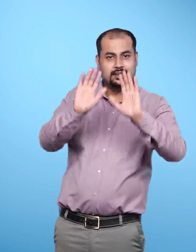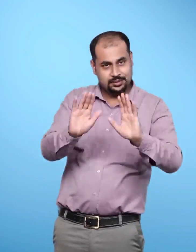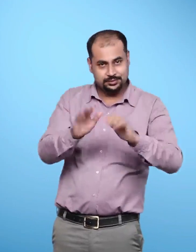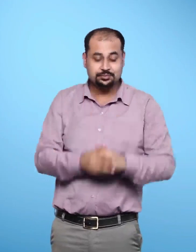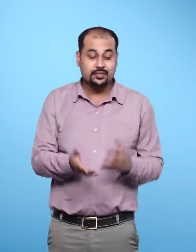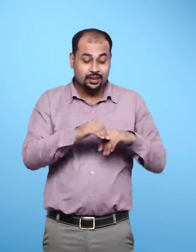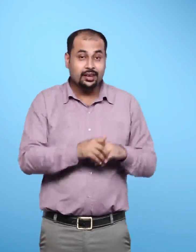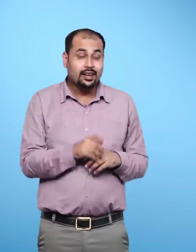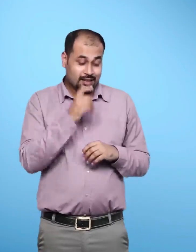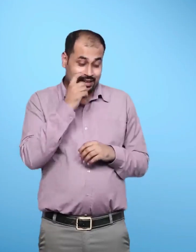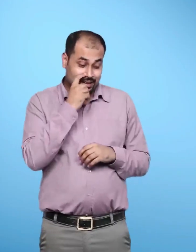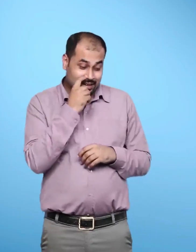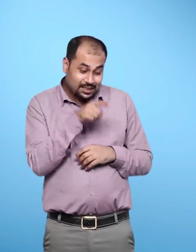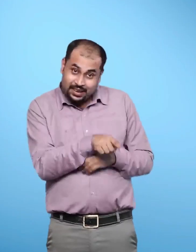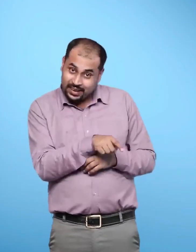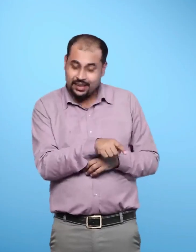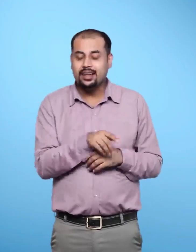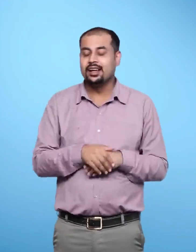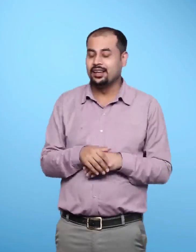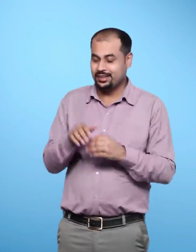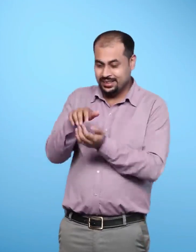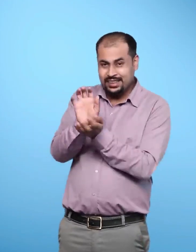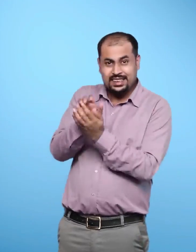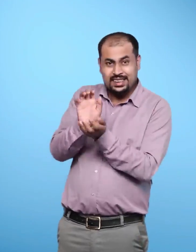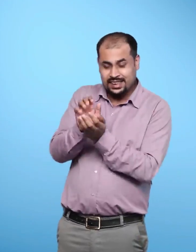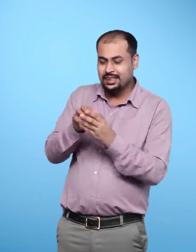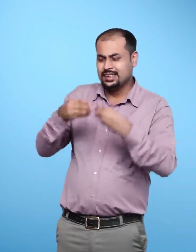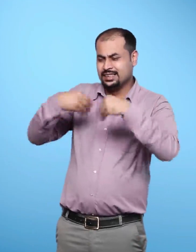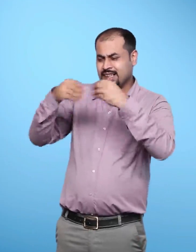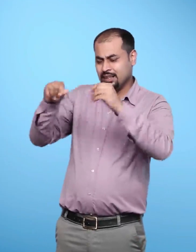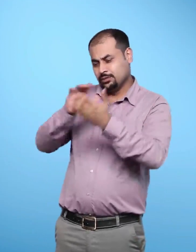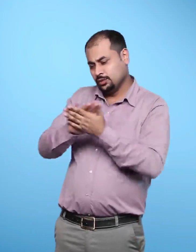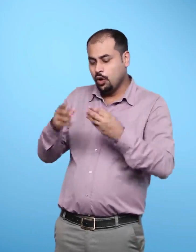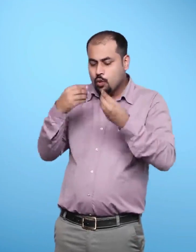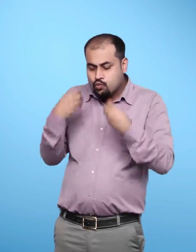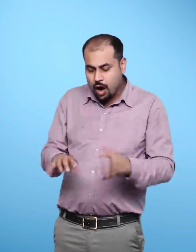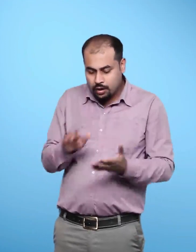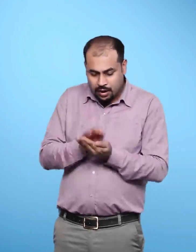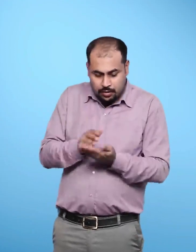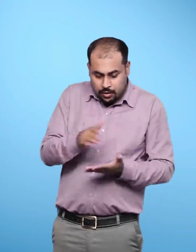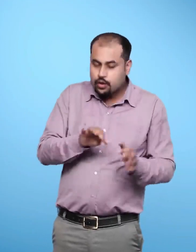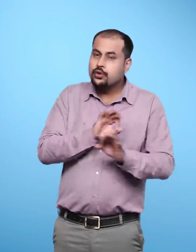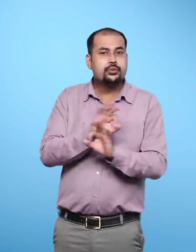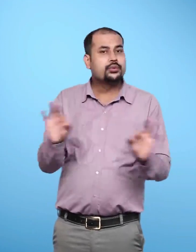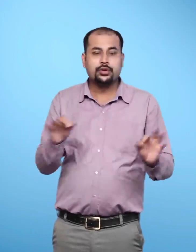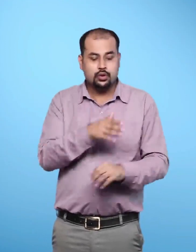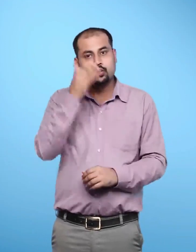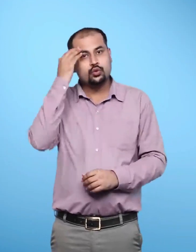the seashore. She is sure that the shells that she sells will be there